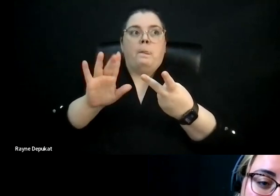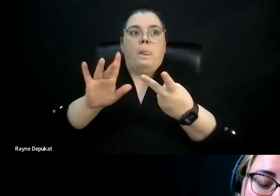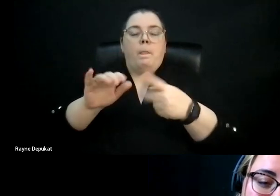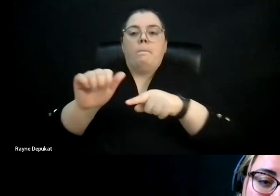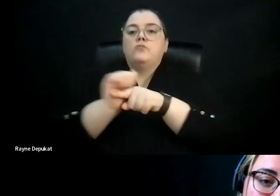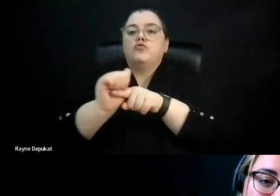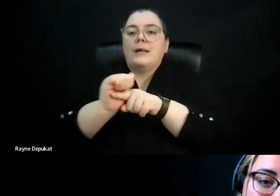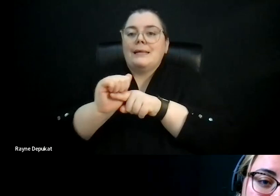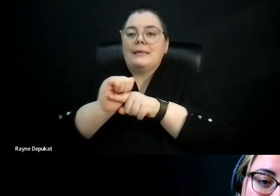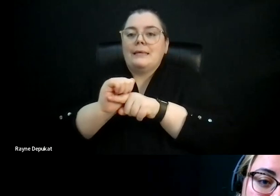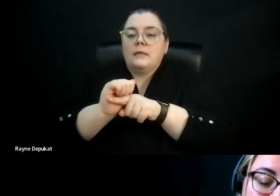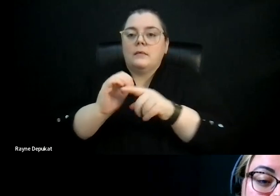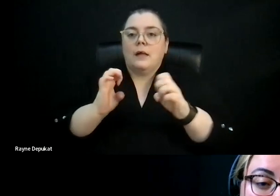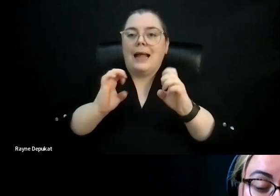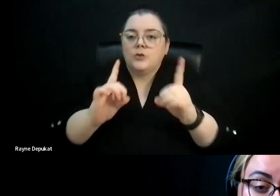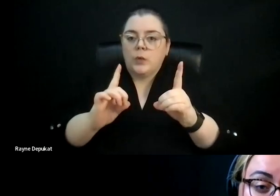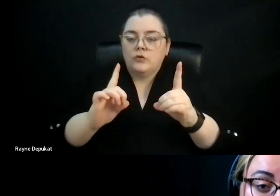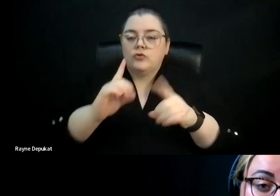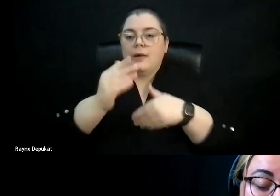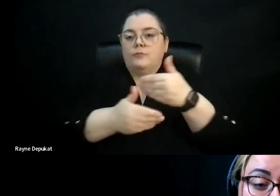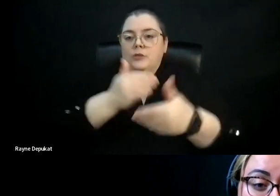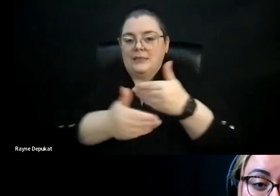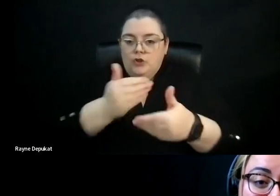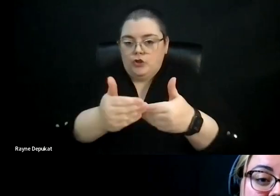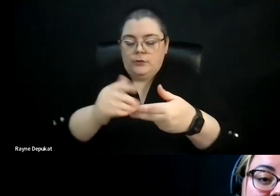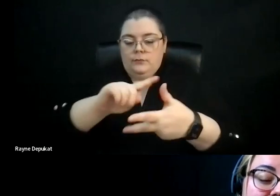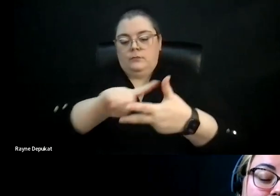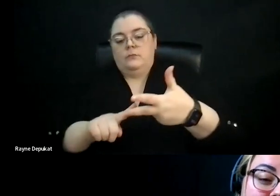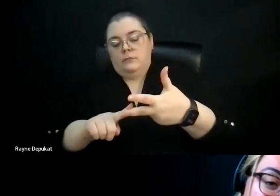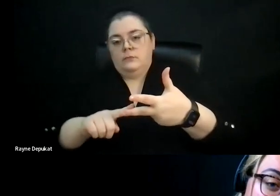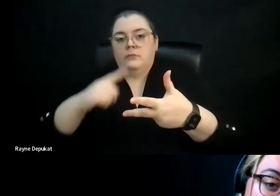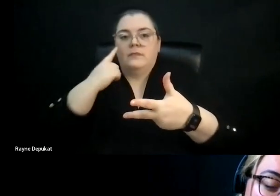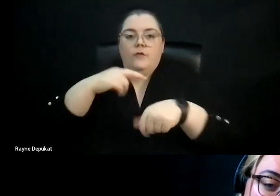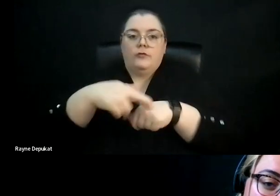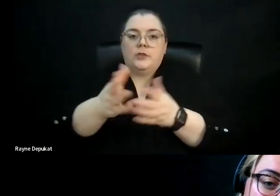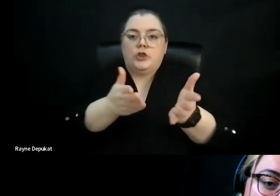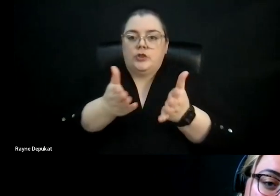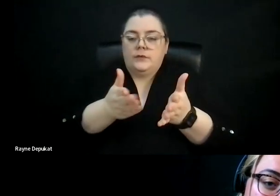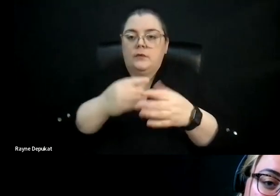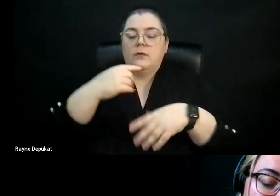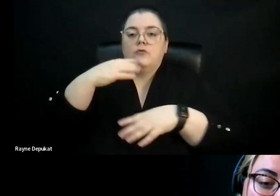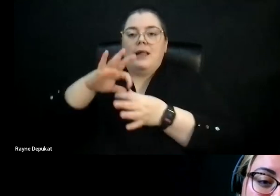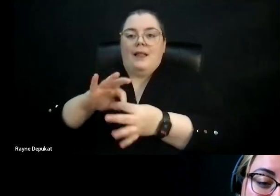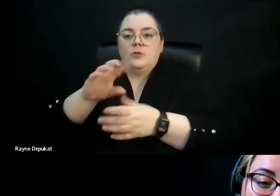DCYF. We need training and education and these procedures for the referral